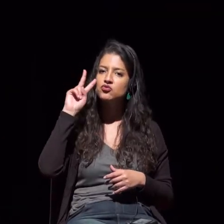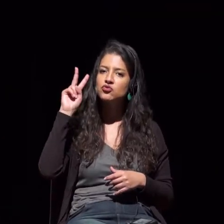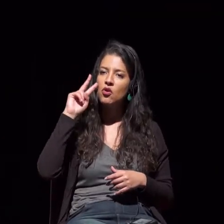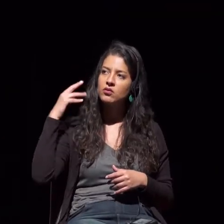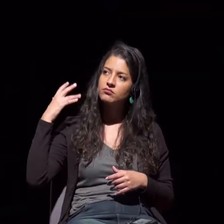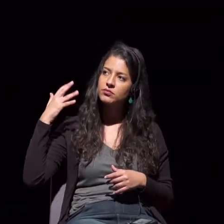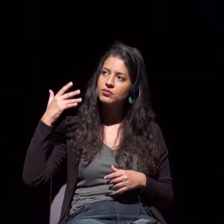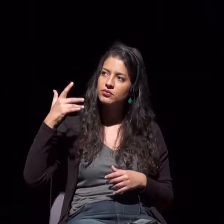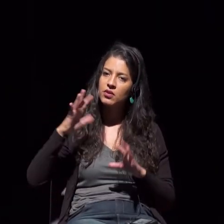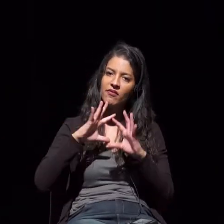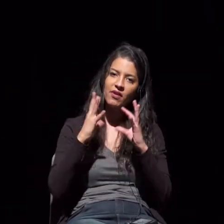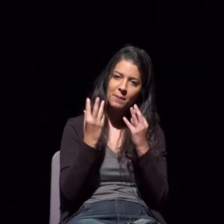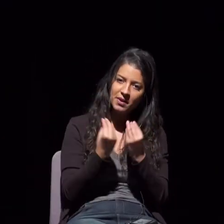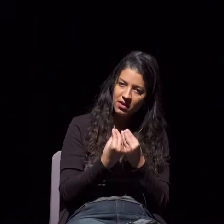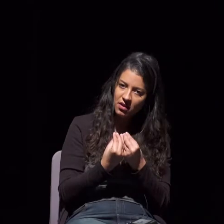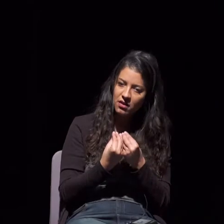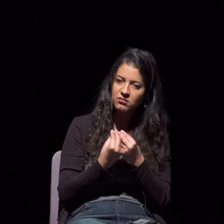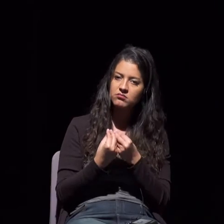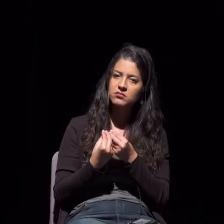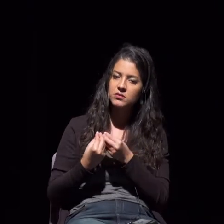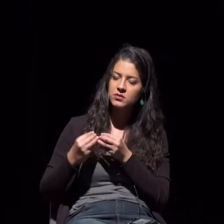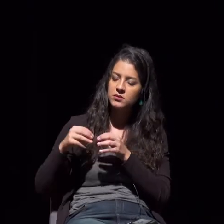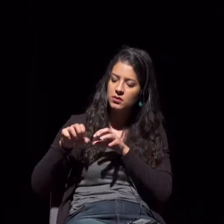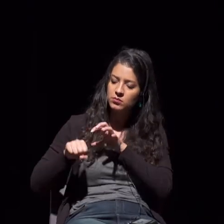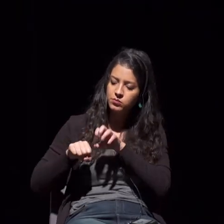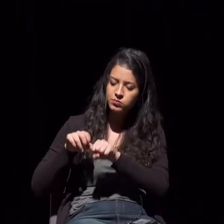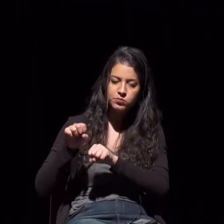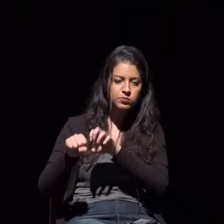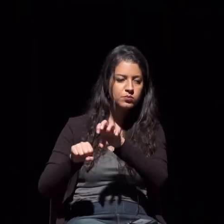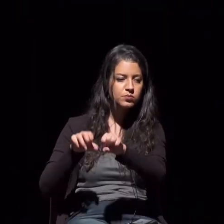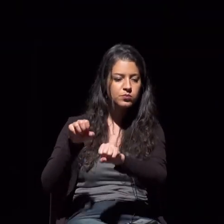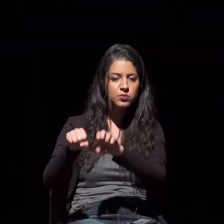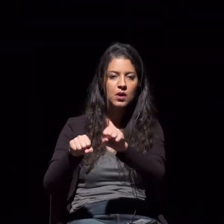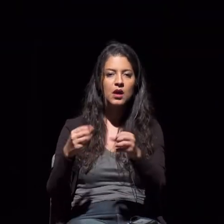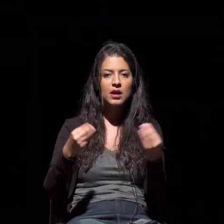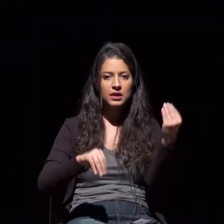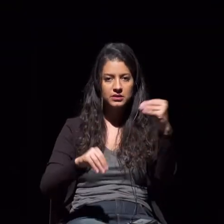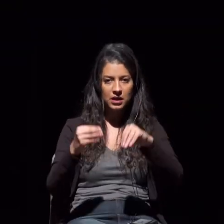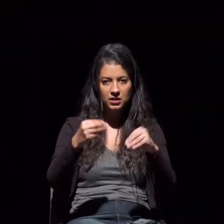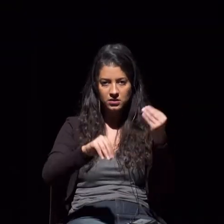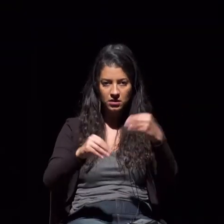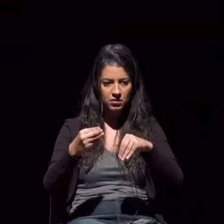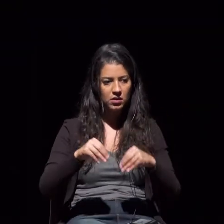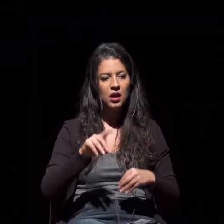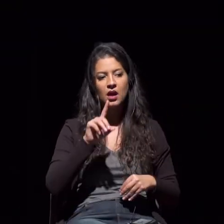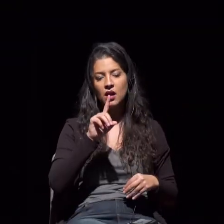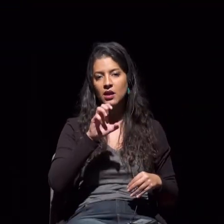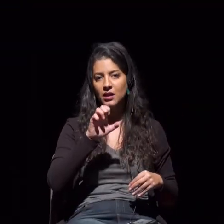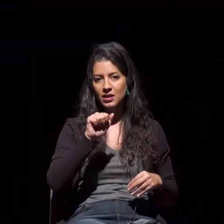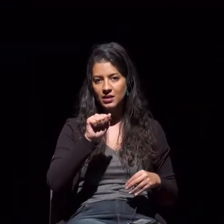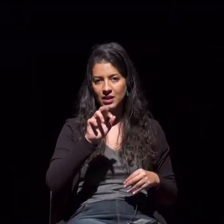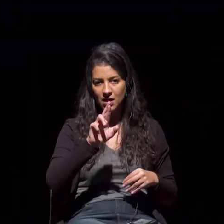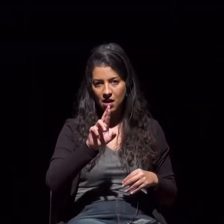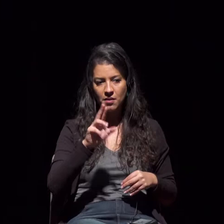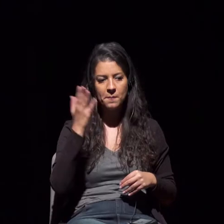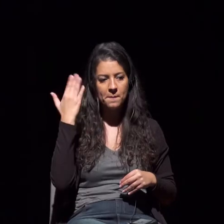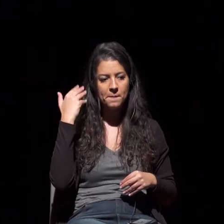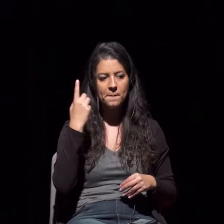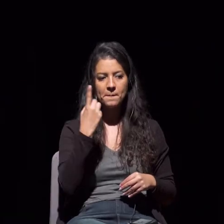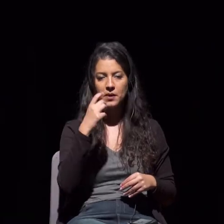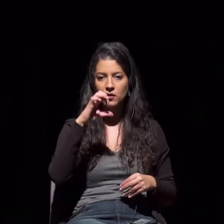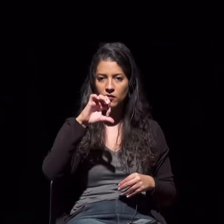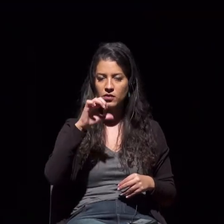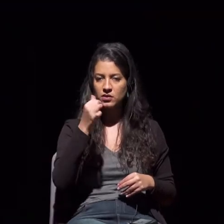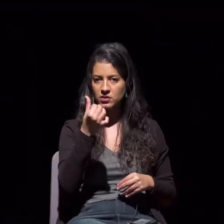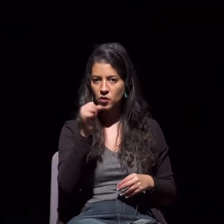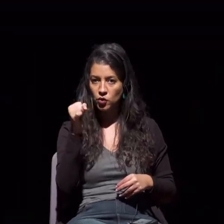Barnett's installation, Dear 1968, was recently on view at the Cantor Fitzgerald gallery